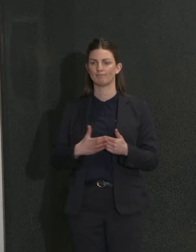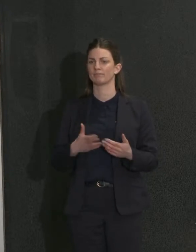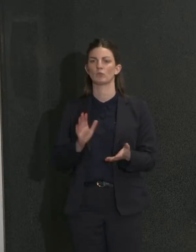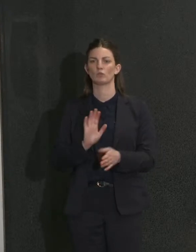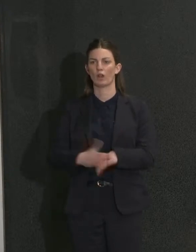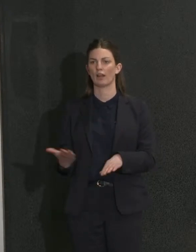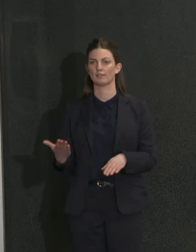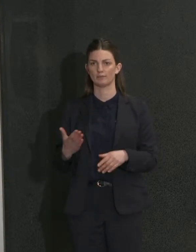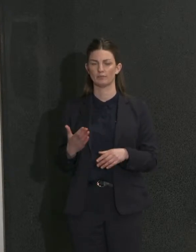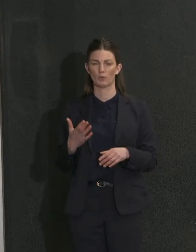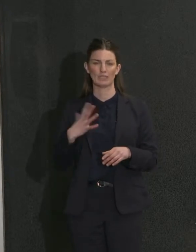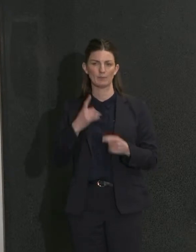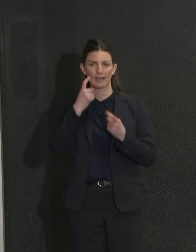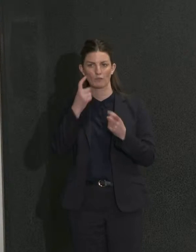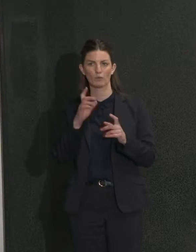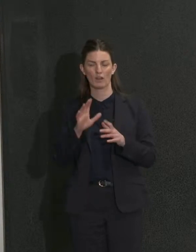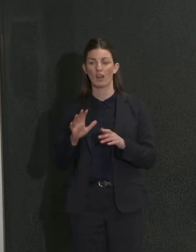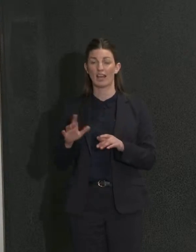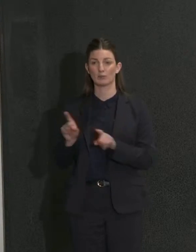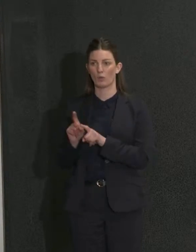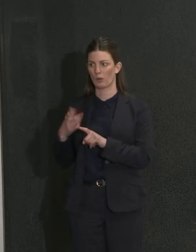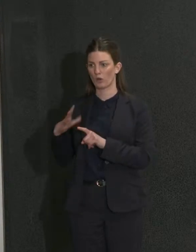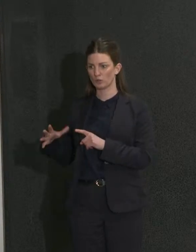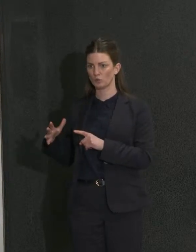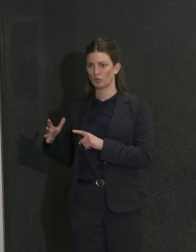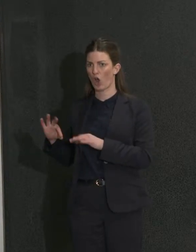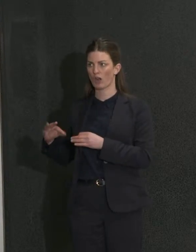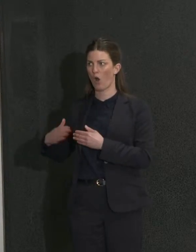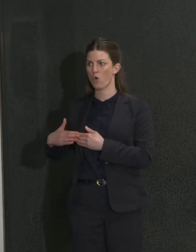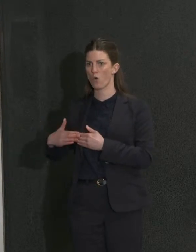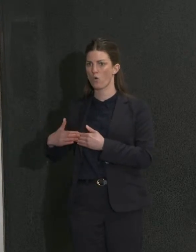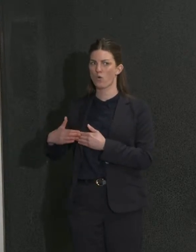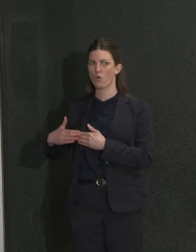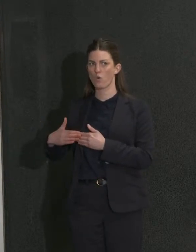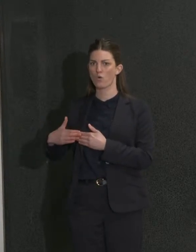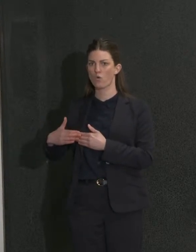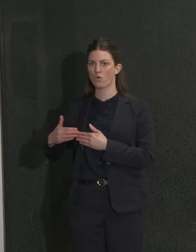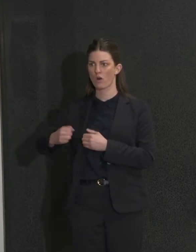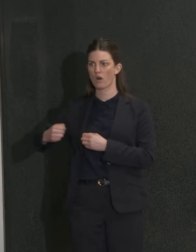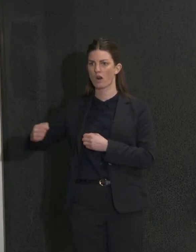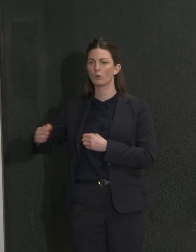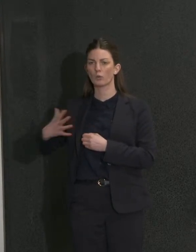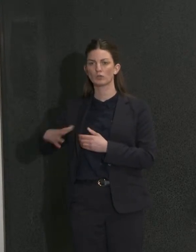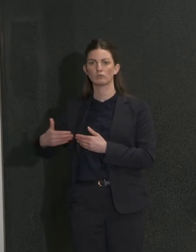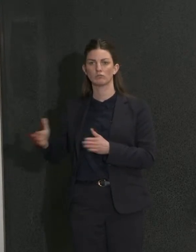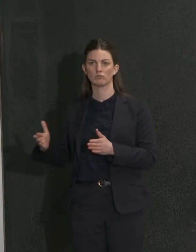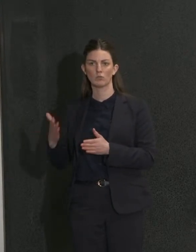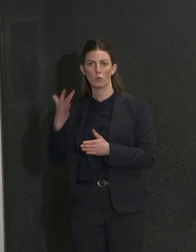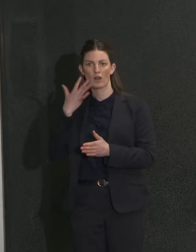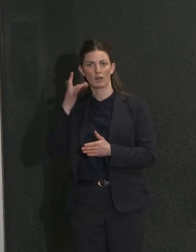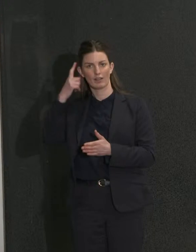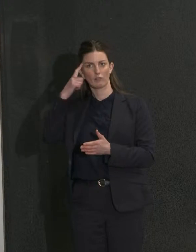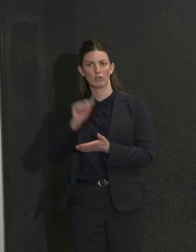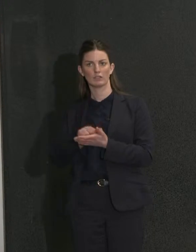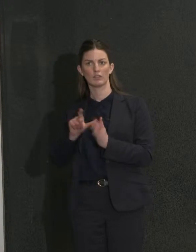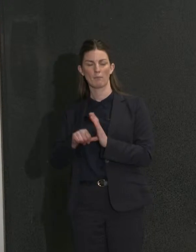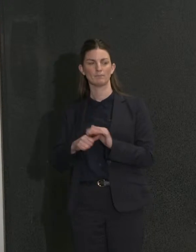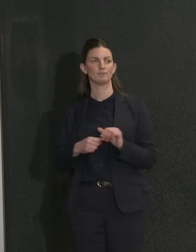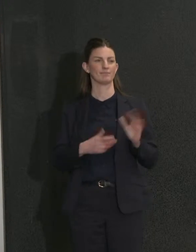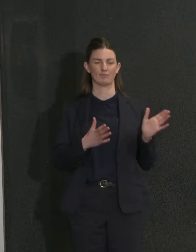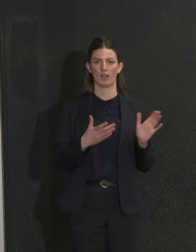add to that, perhaps. Look, we haven't got links. There may be. We'll just have to see how that unfolds in coming days.